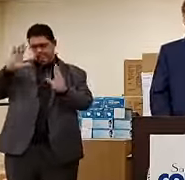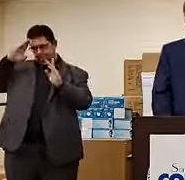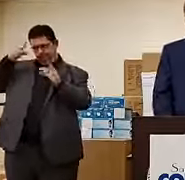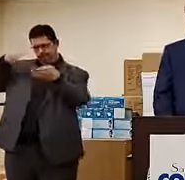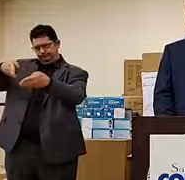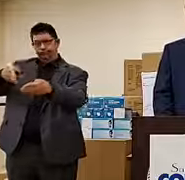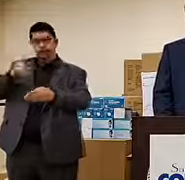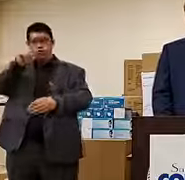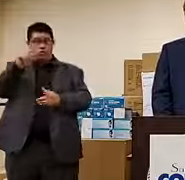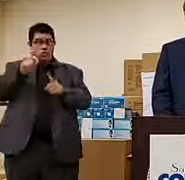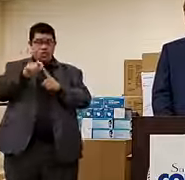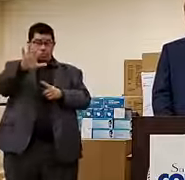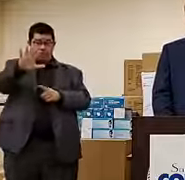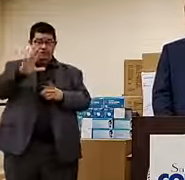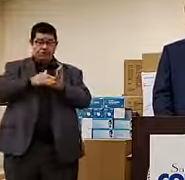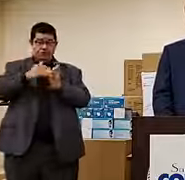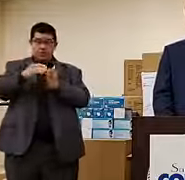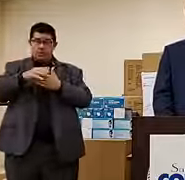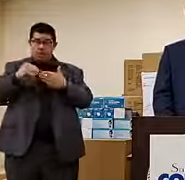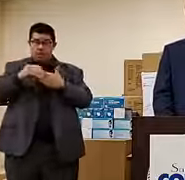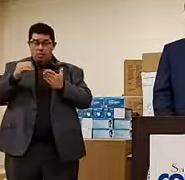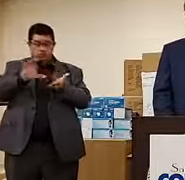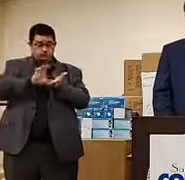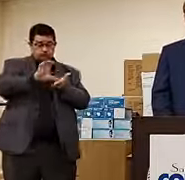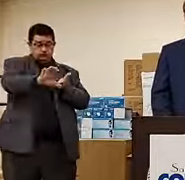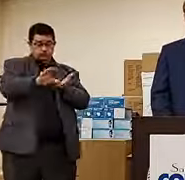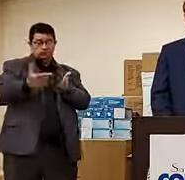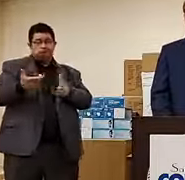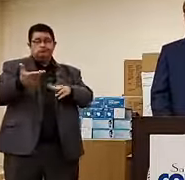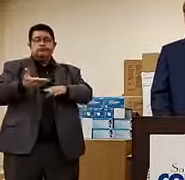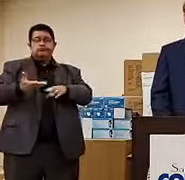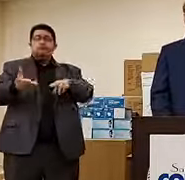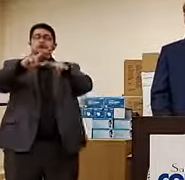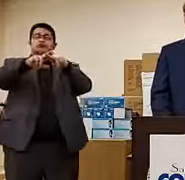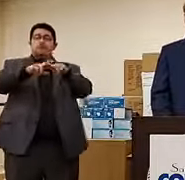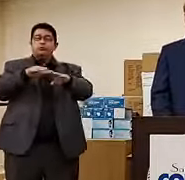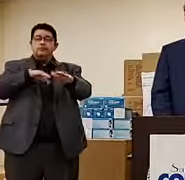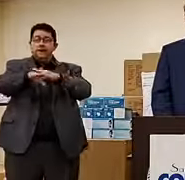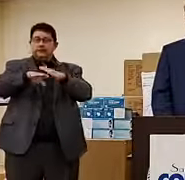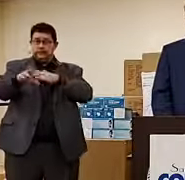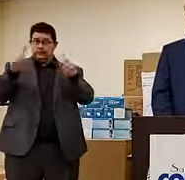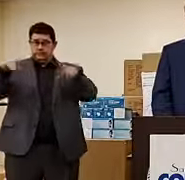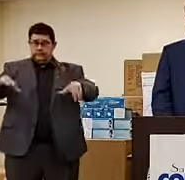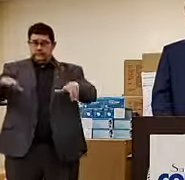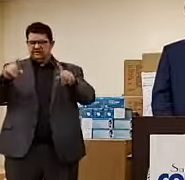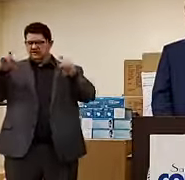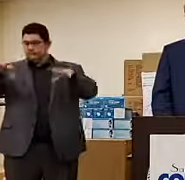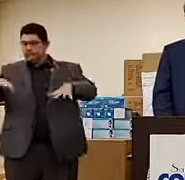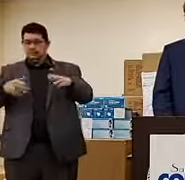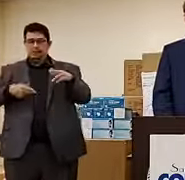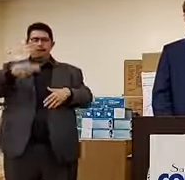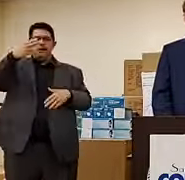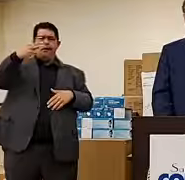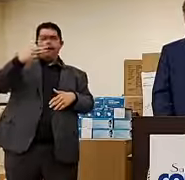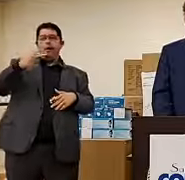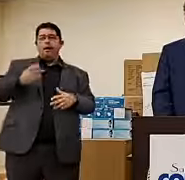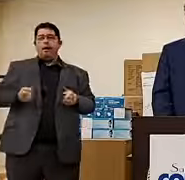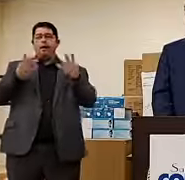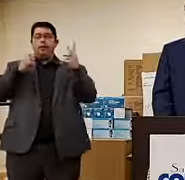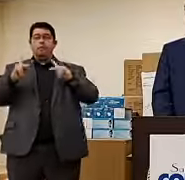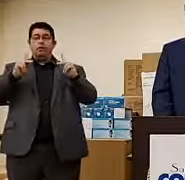$1.5 million will go to improved access to testing. This is for testing in high volume areas,